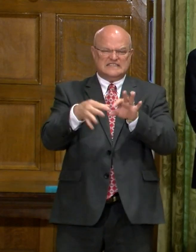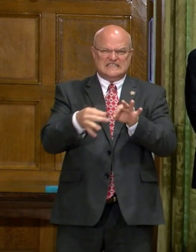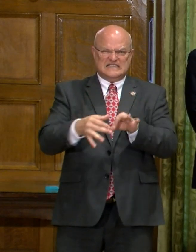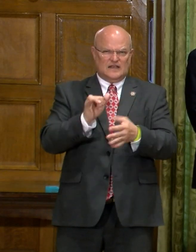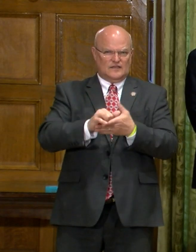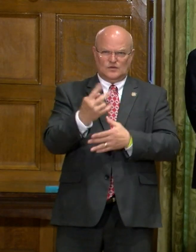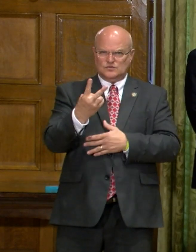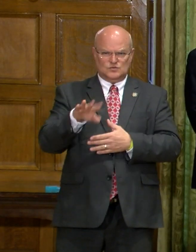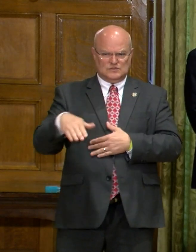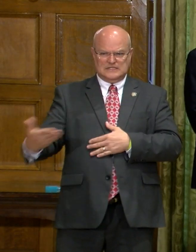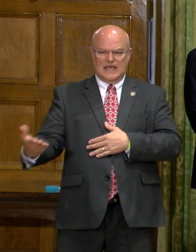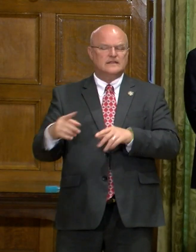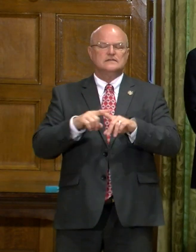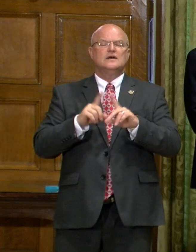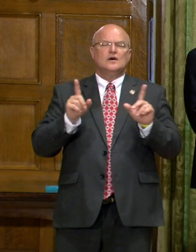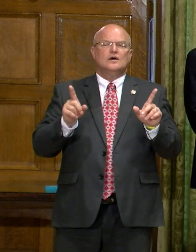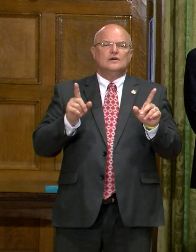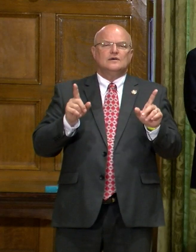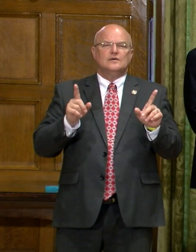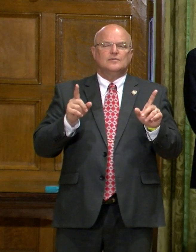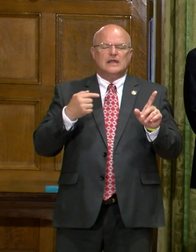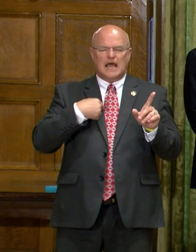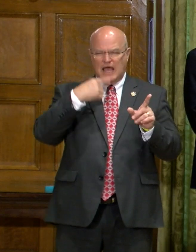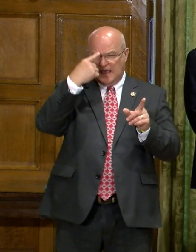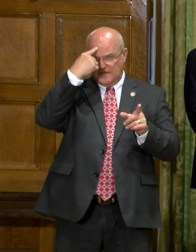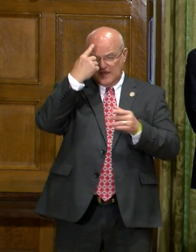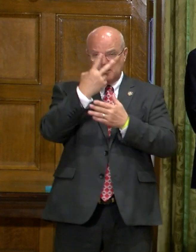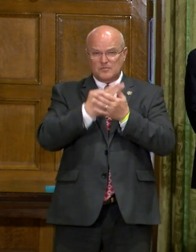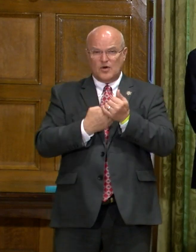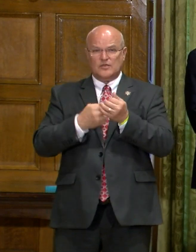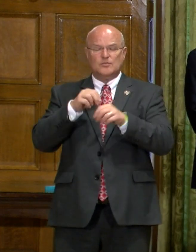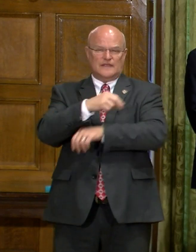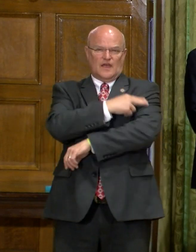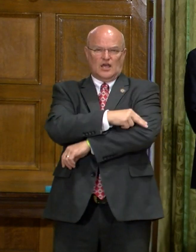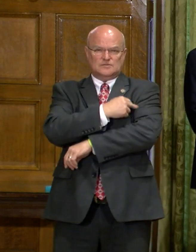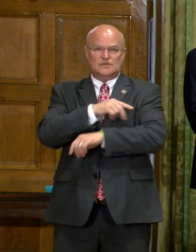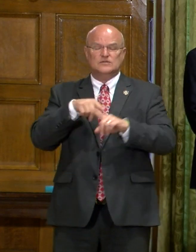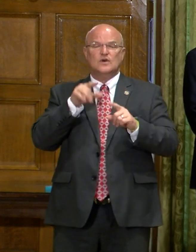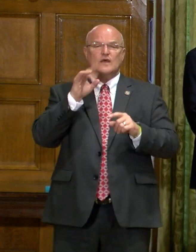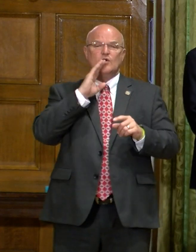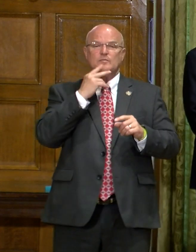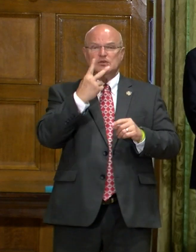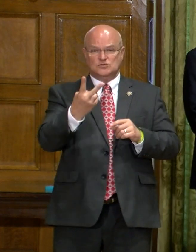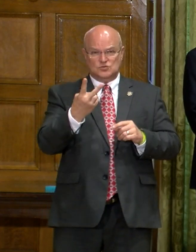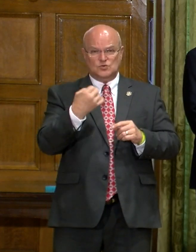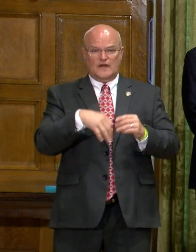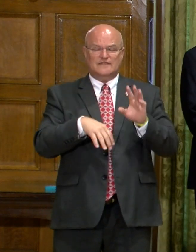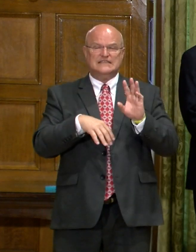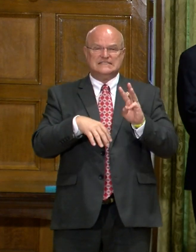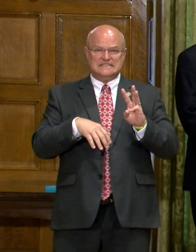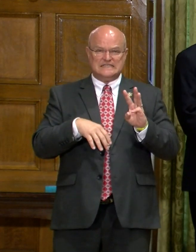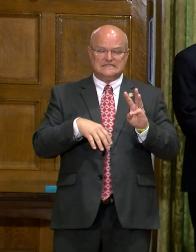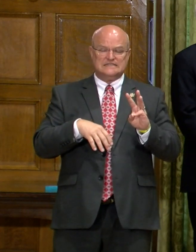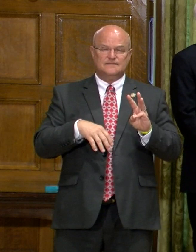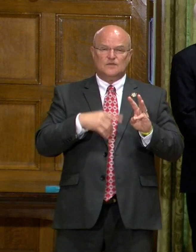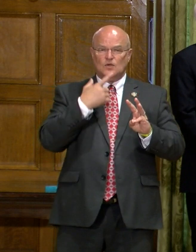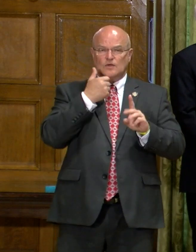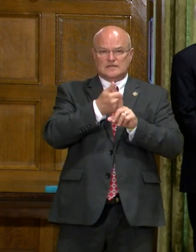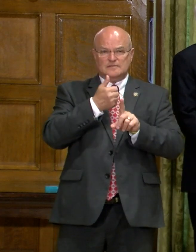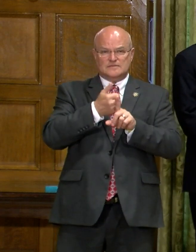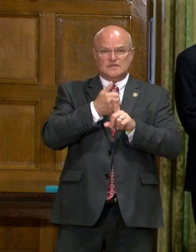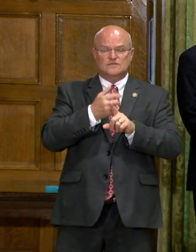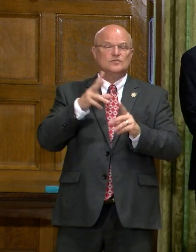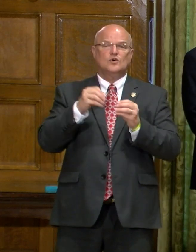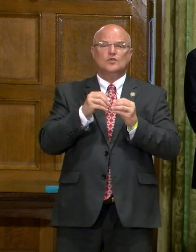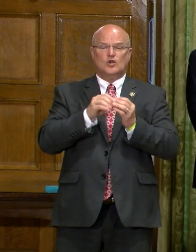details on these 2 deaths, but I believe that both of them were in a hospital, so those would be 2 of the 6 who